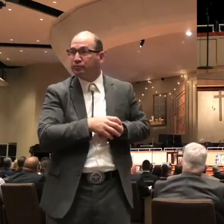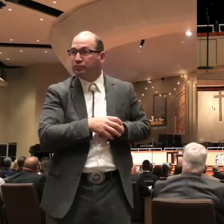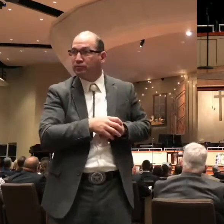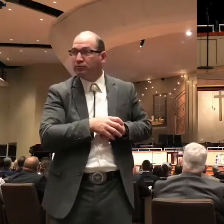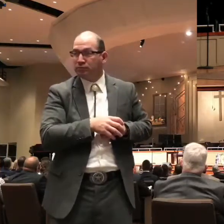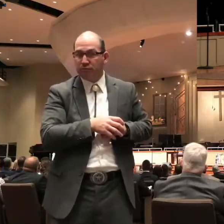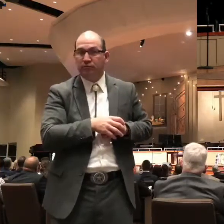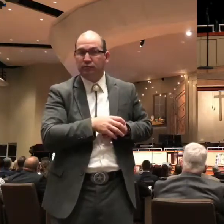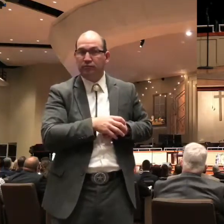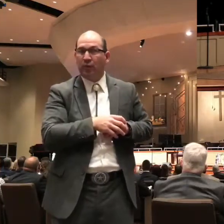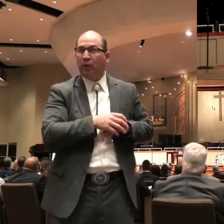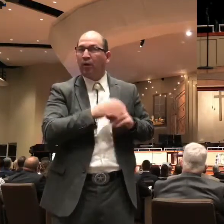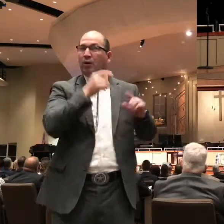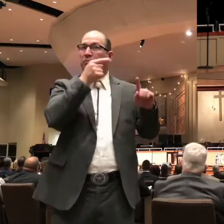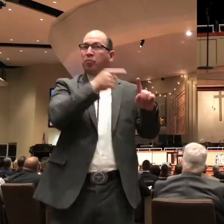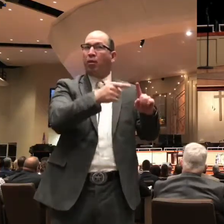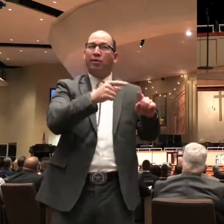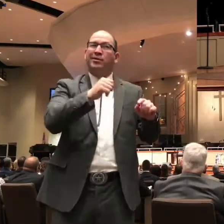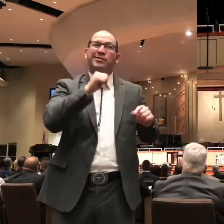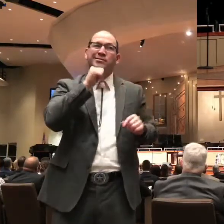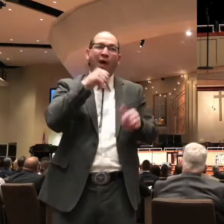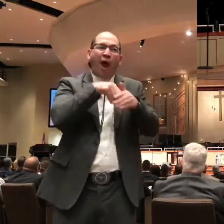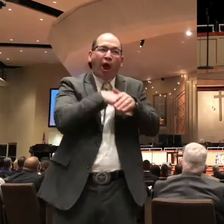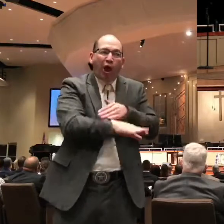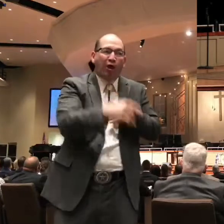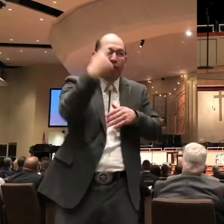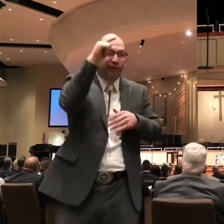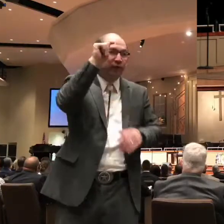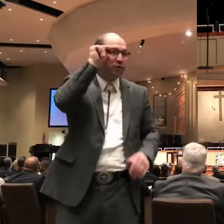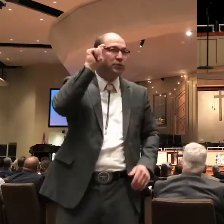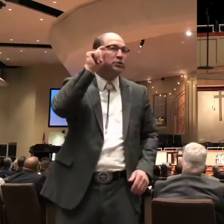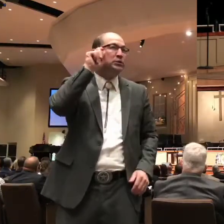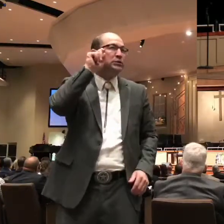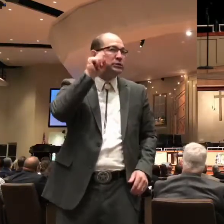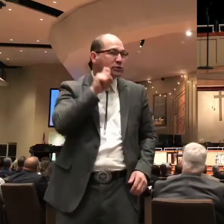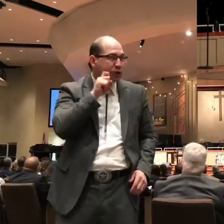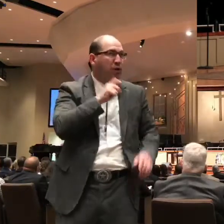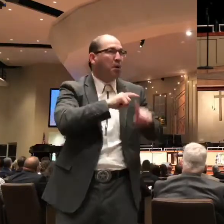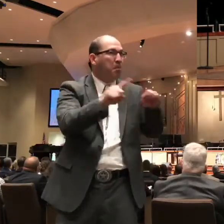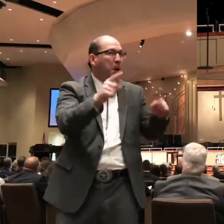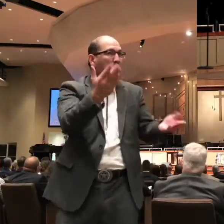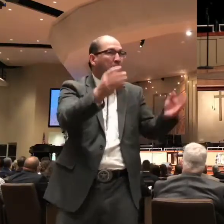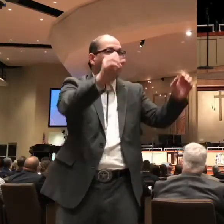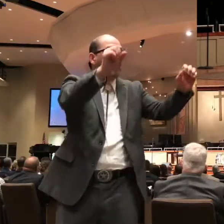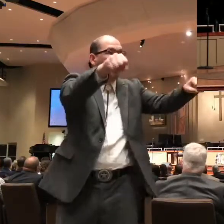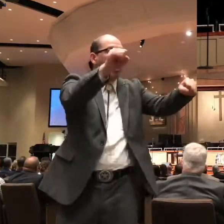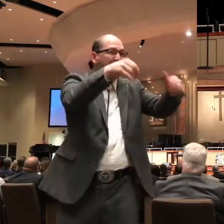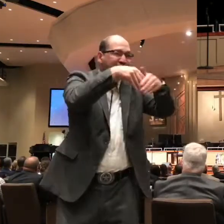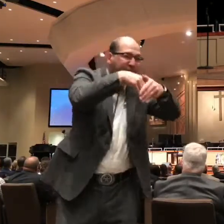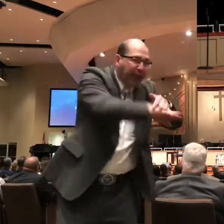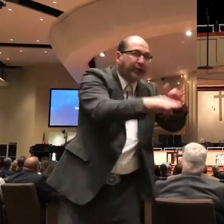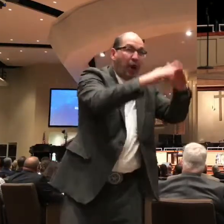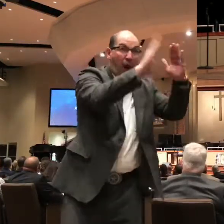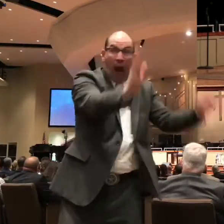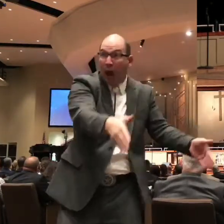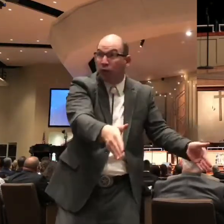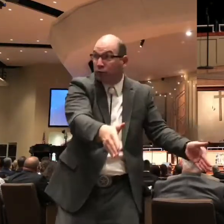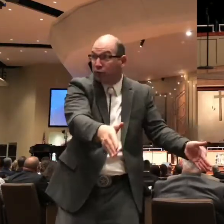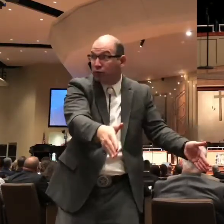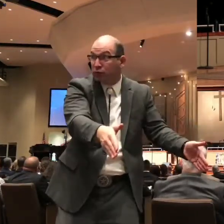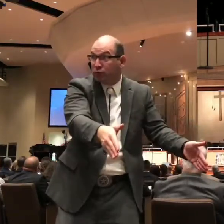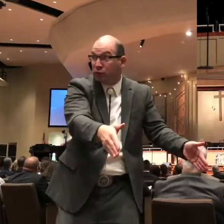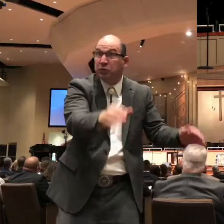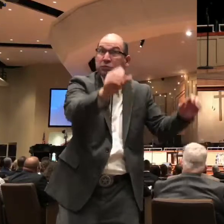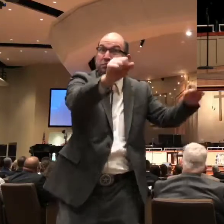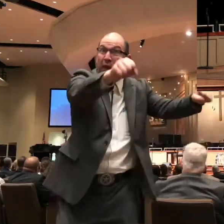necessarily a sexual immorality, though that could potentially take place and certainly is a part of the